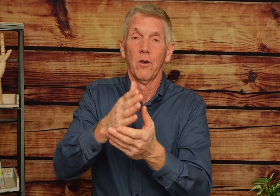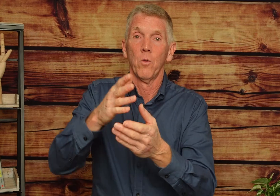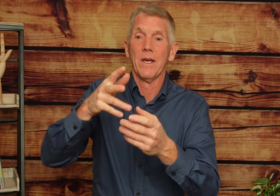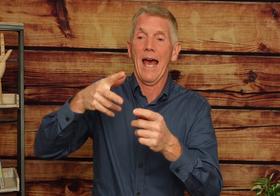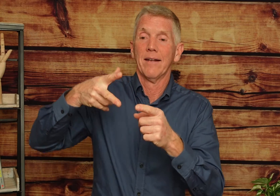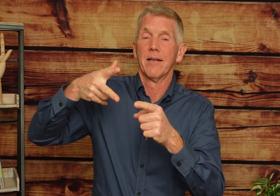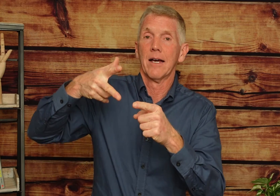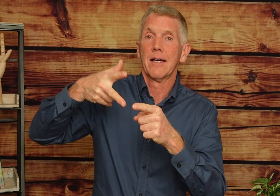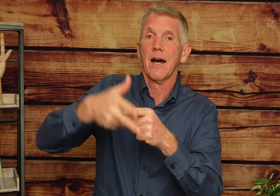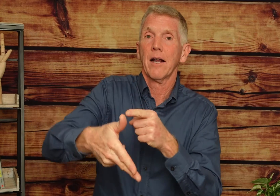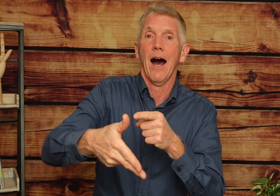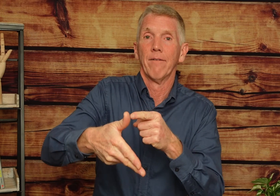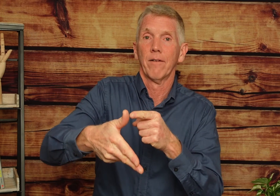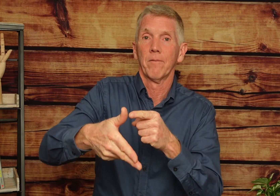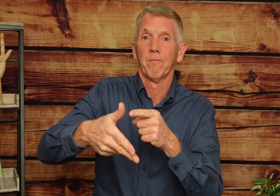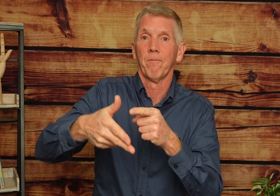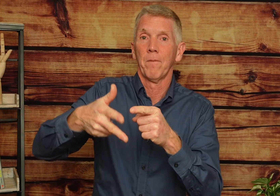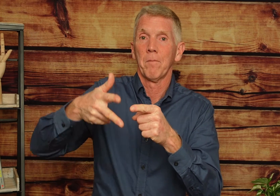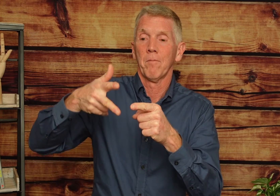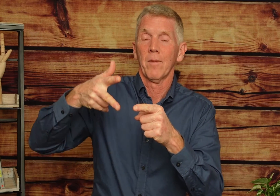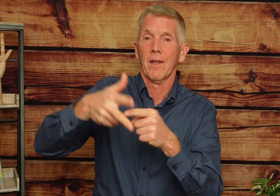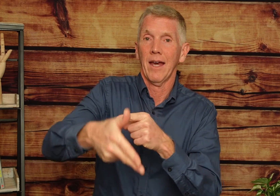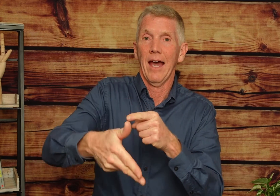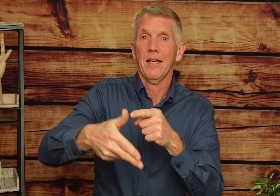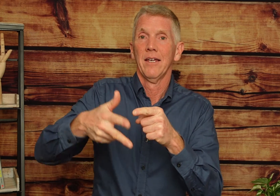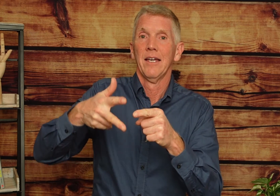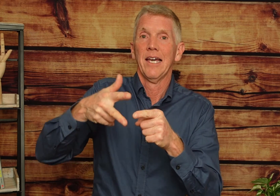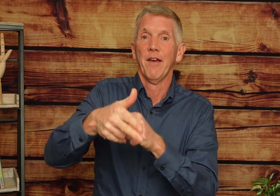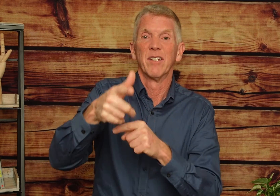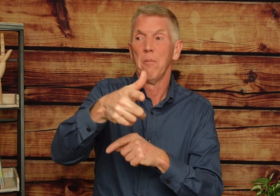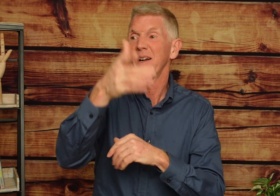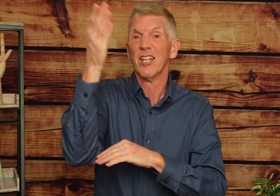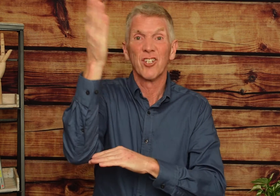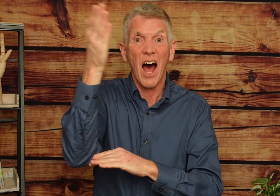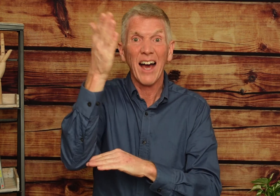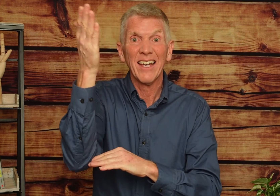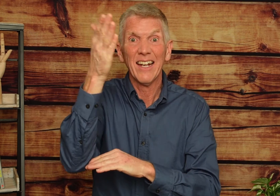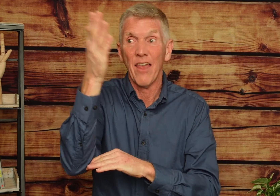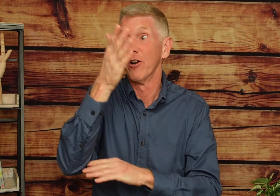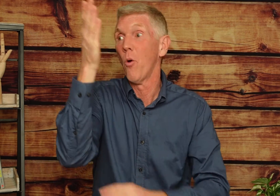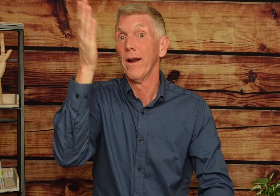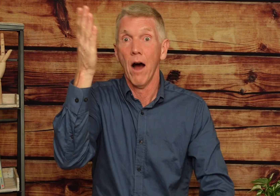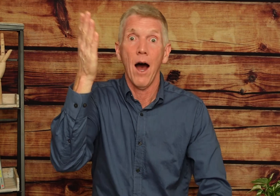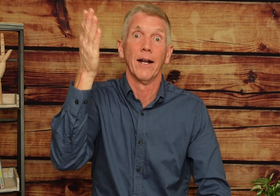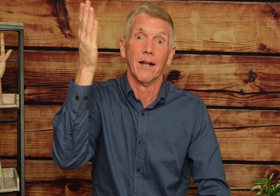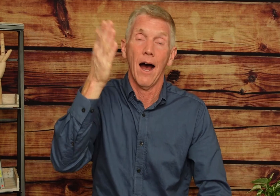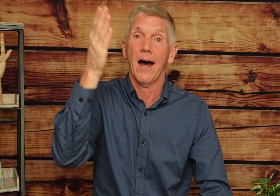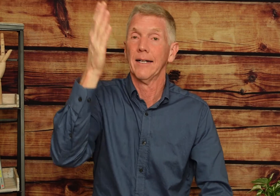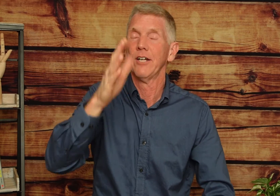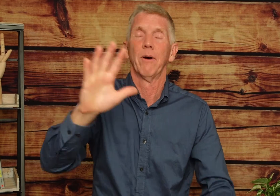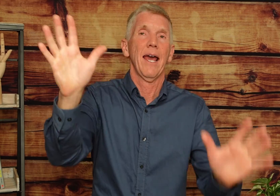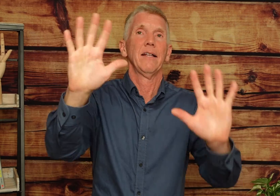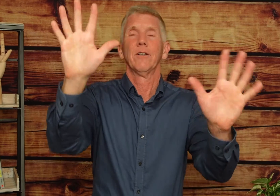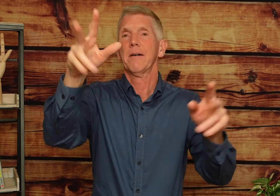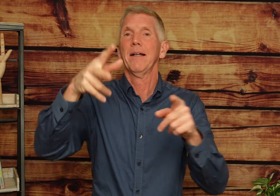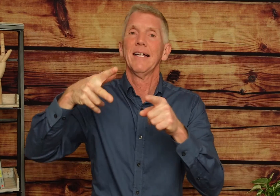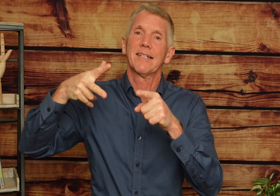We had to cut off, okay? If somebody is talking and they're going on and on and on, you want, hey, come on, let's cut